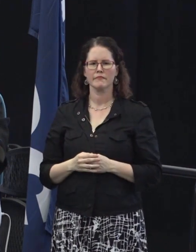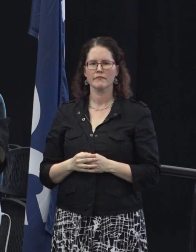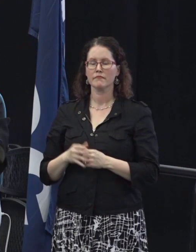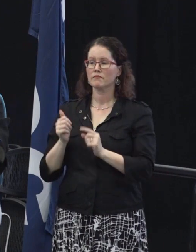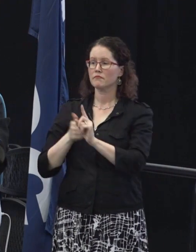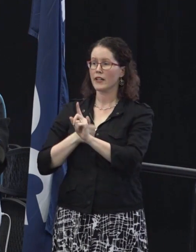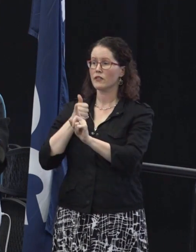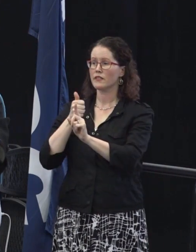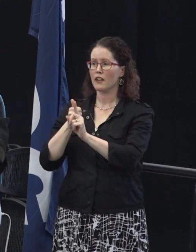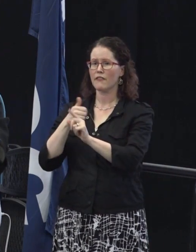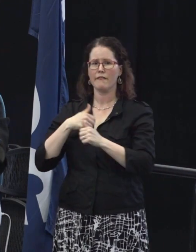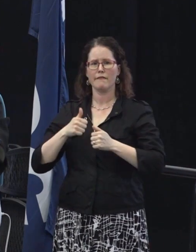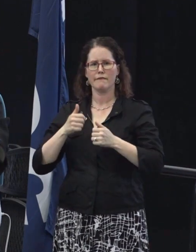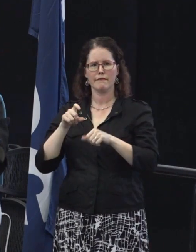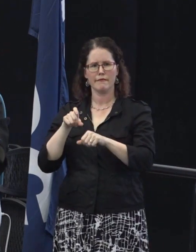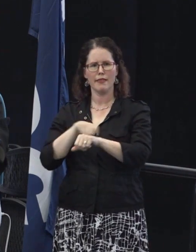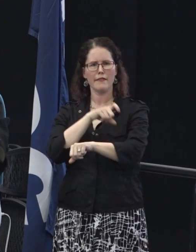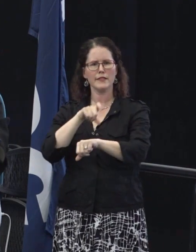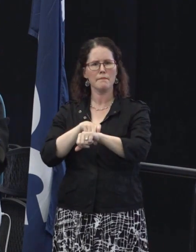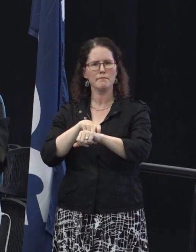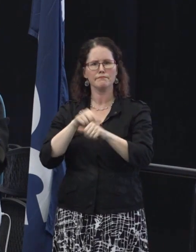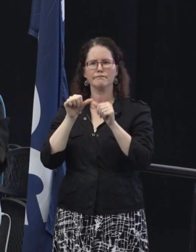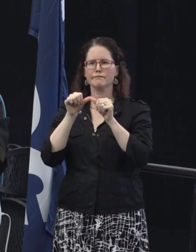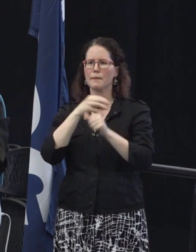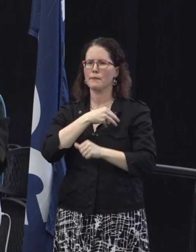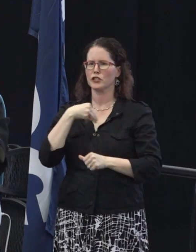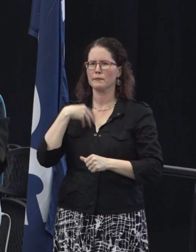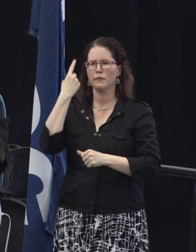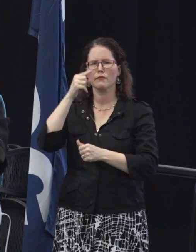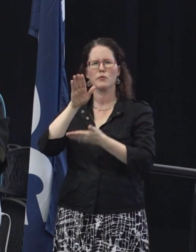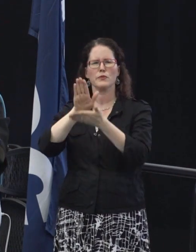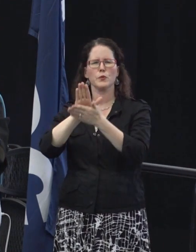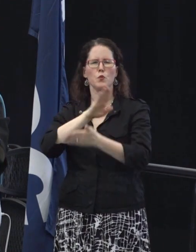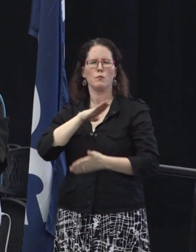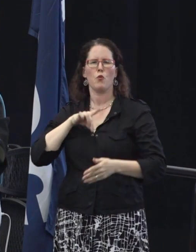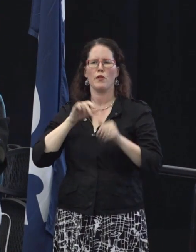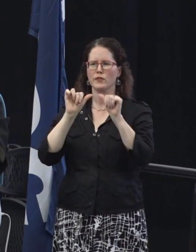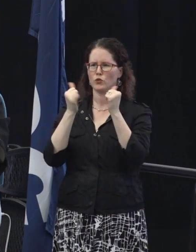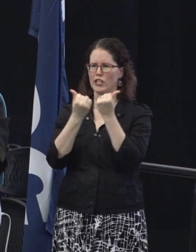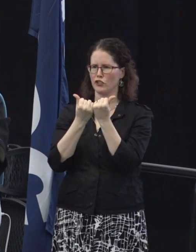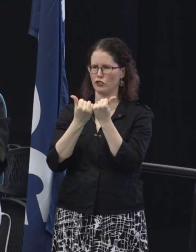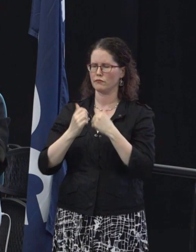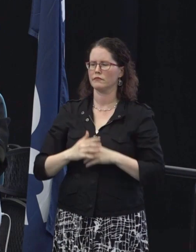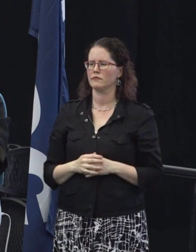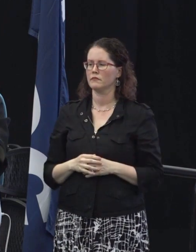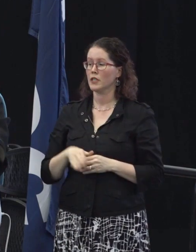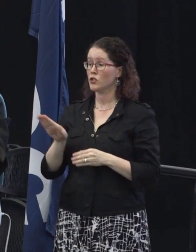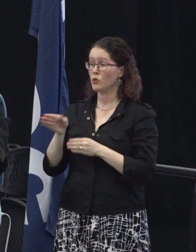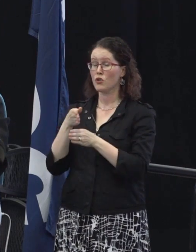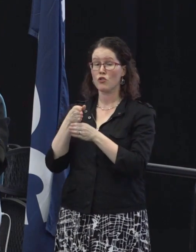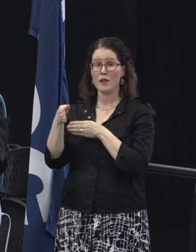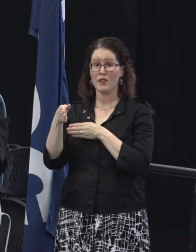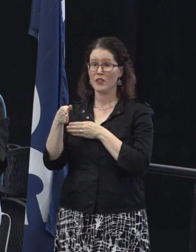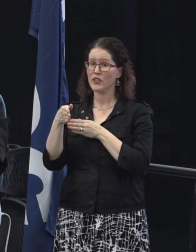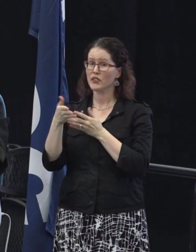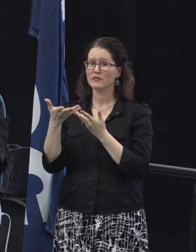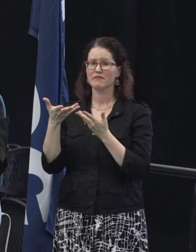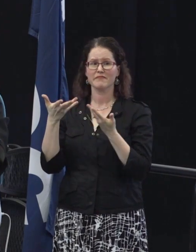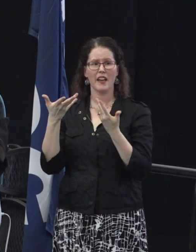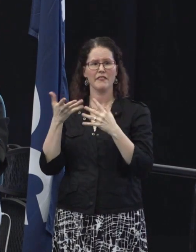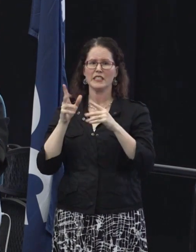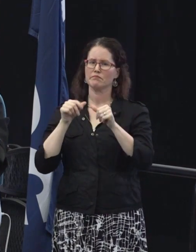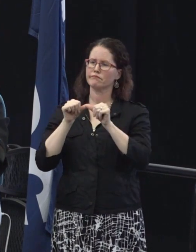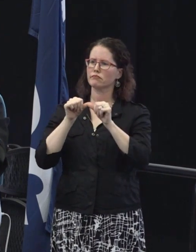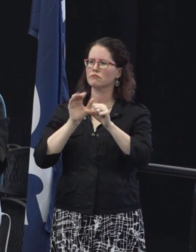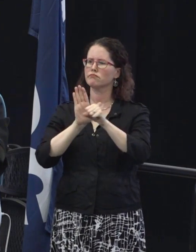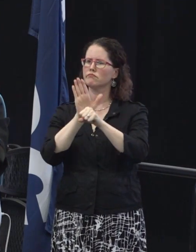membership to the Nova Scotia School Boards Association. Throughout her career, Ms. Moore has continuously advocated